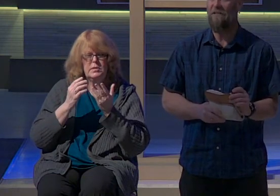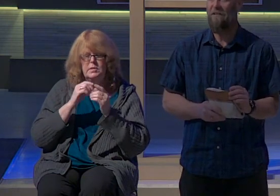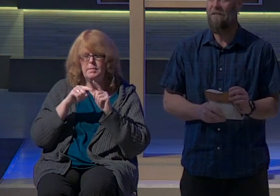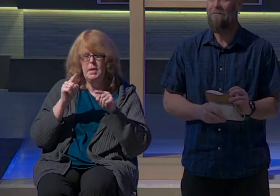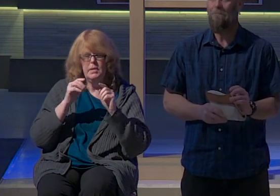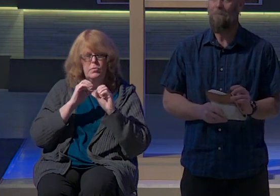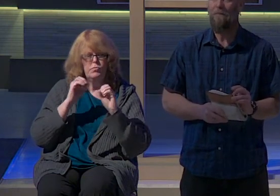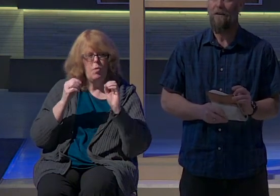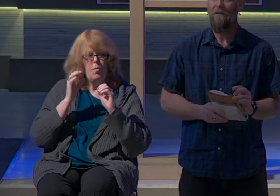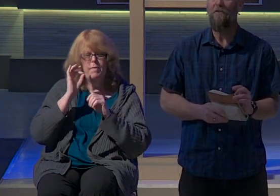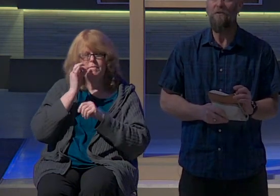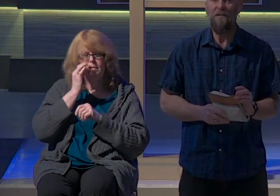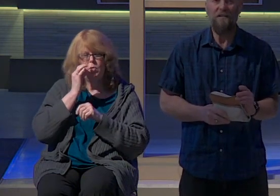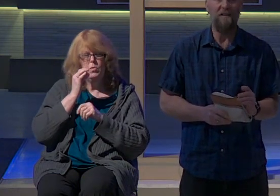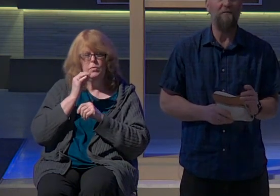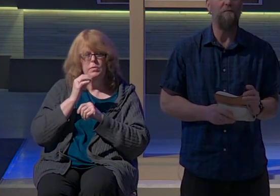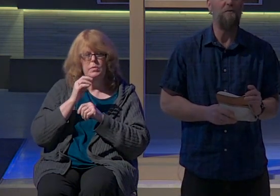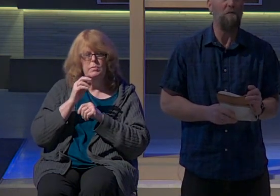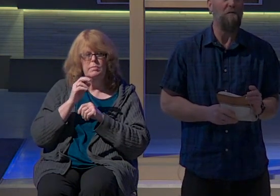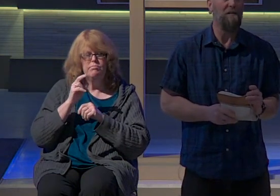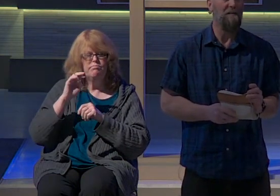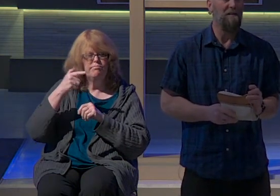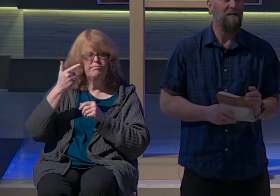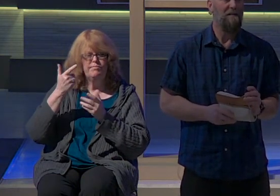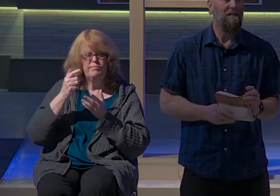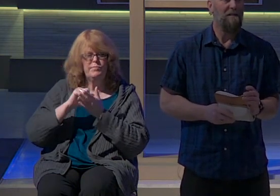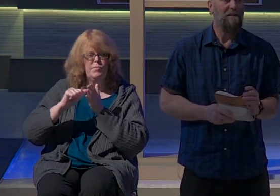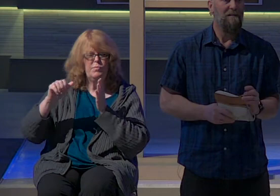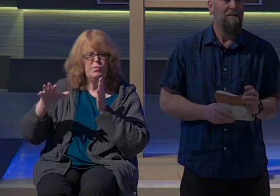fruit. Useless and removed.